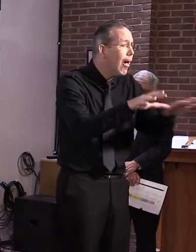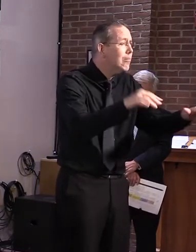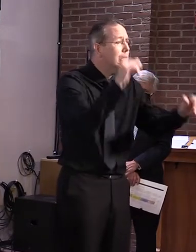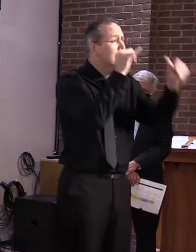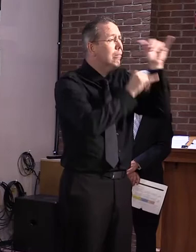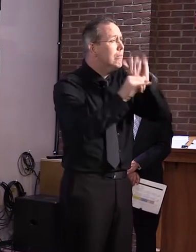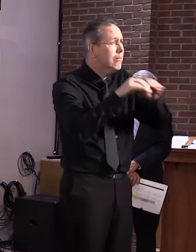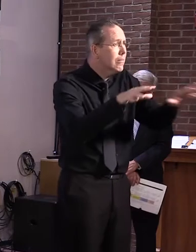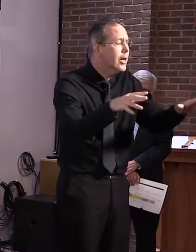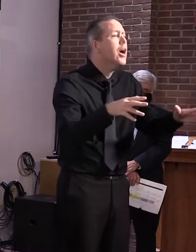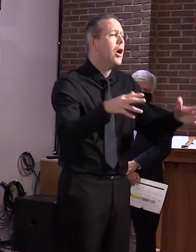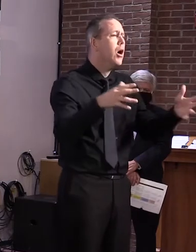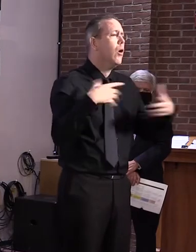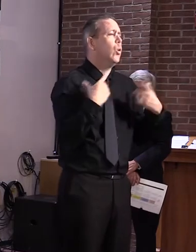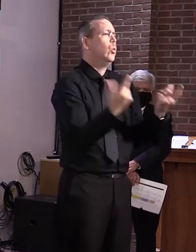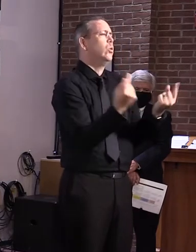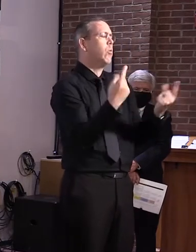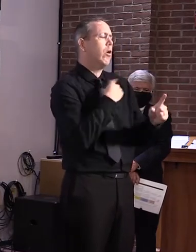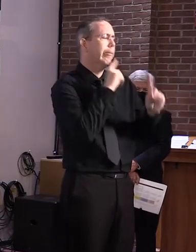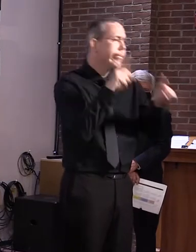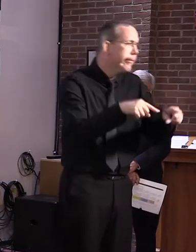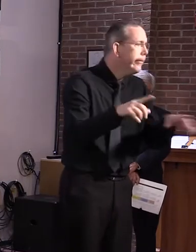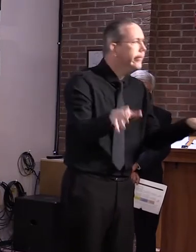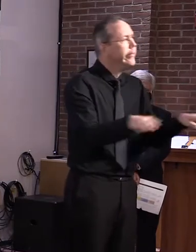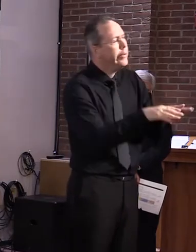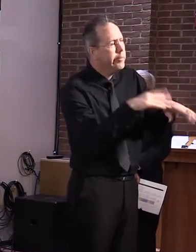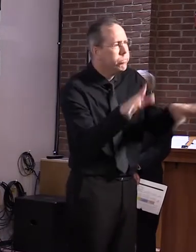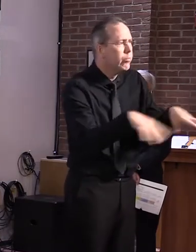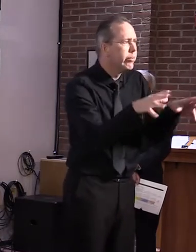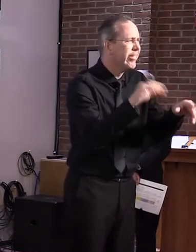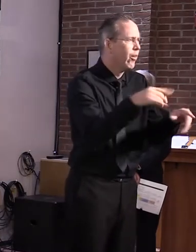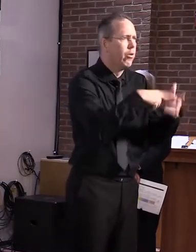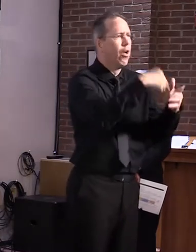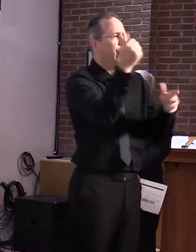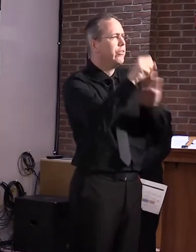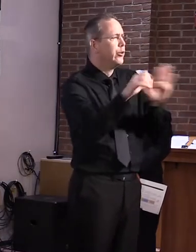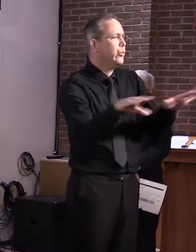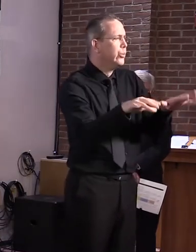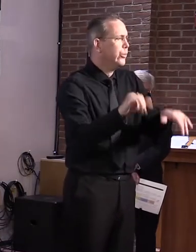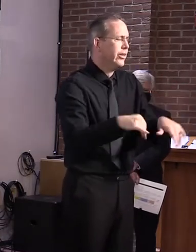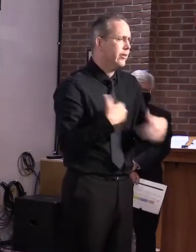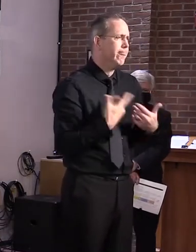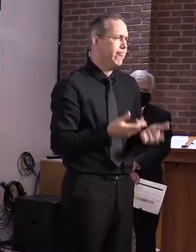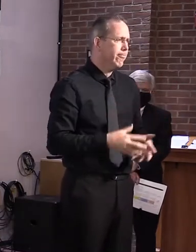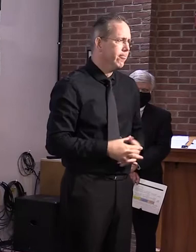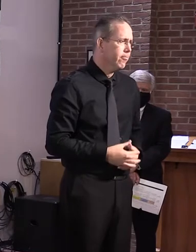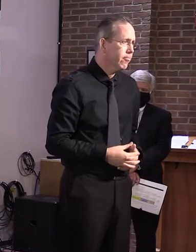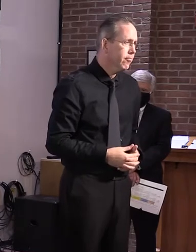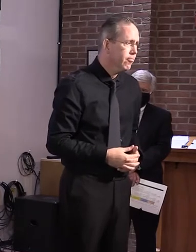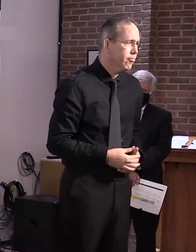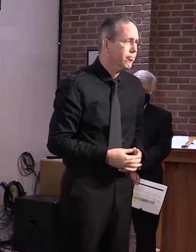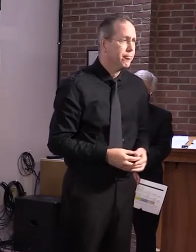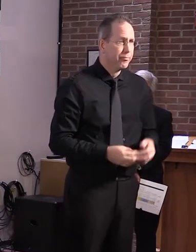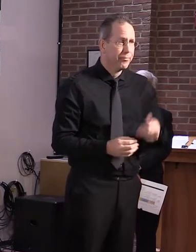for me. Thank you. Thank you. Kat,